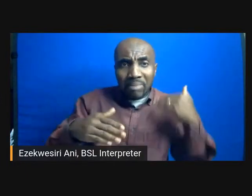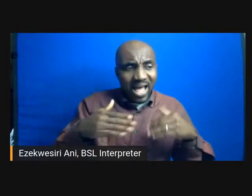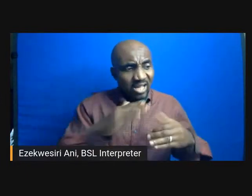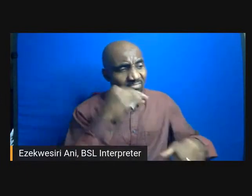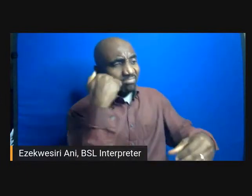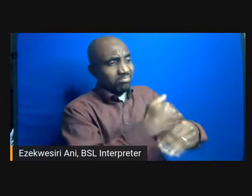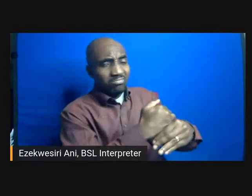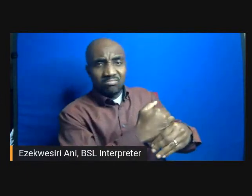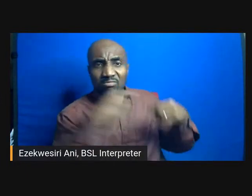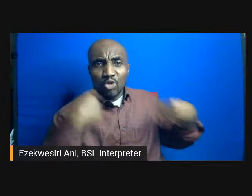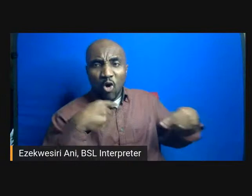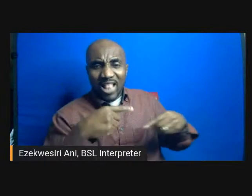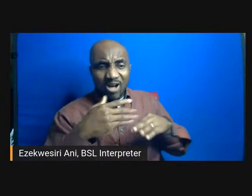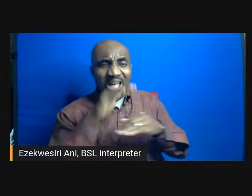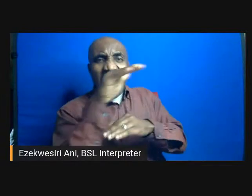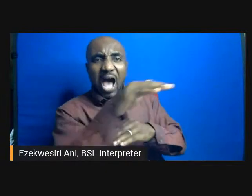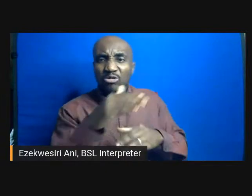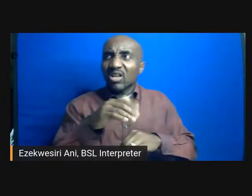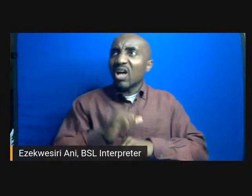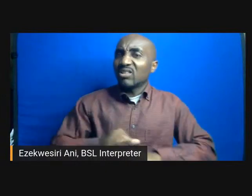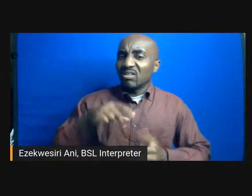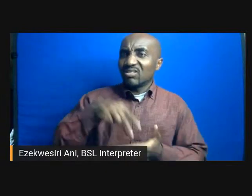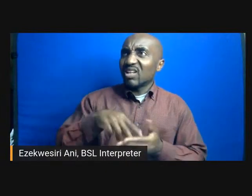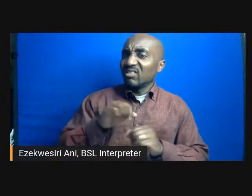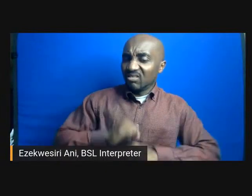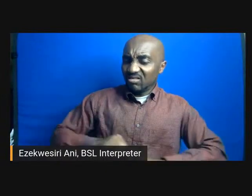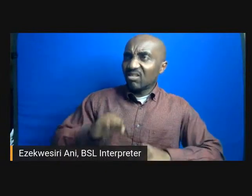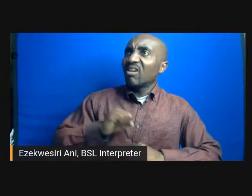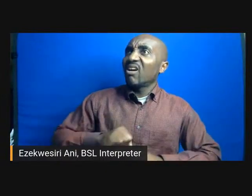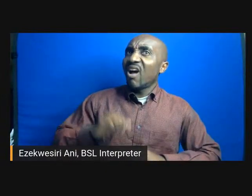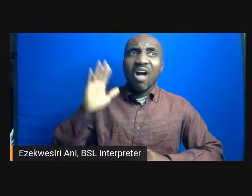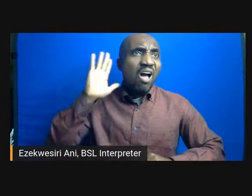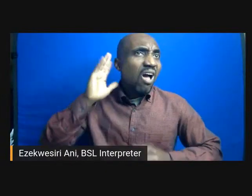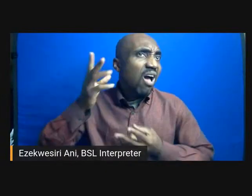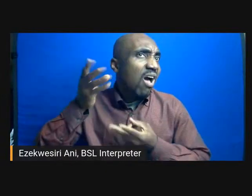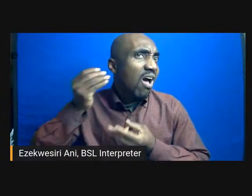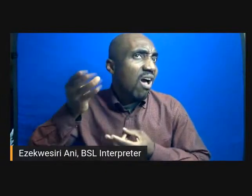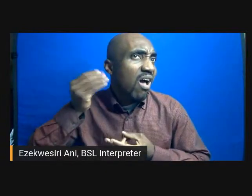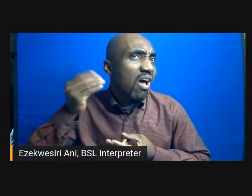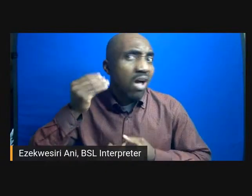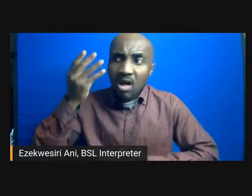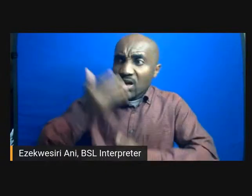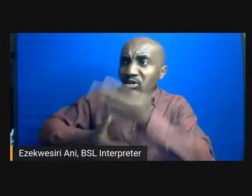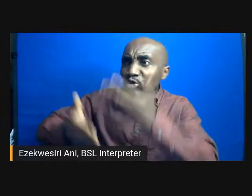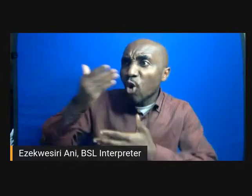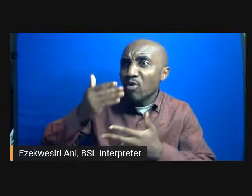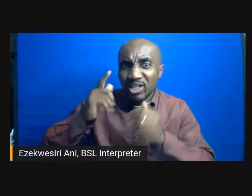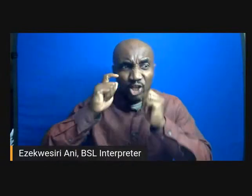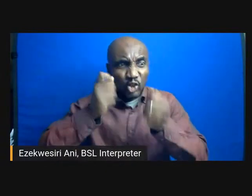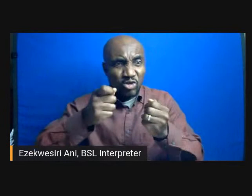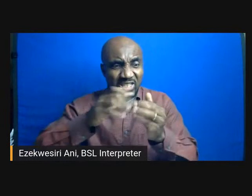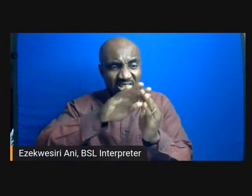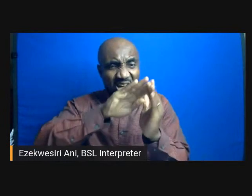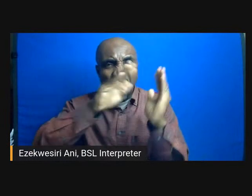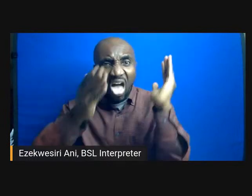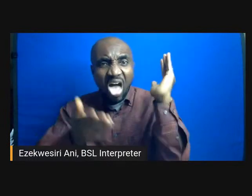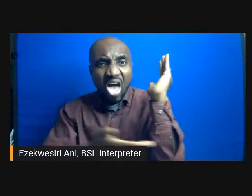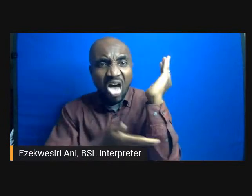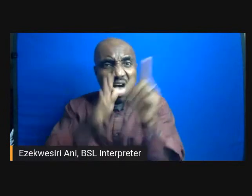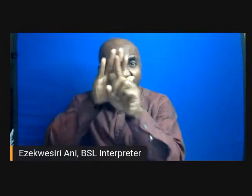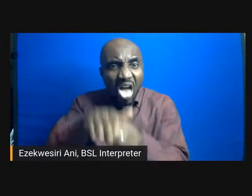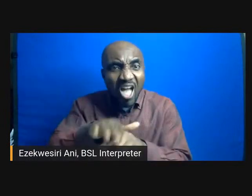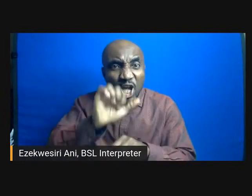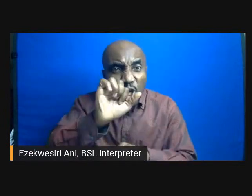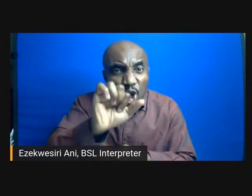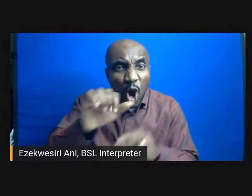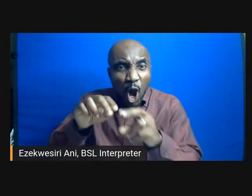to stand outside to listen to the word of God. Stories of being treated as subhuman in one's own